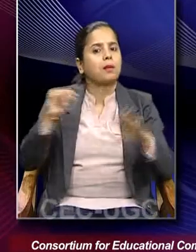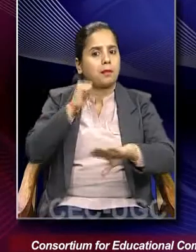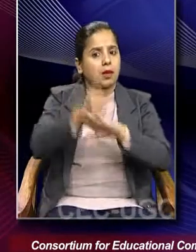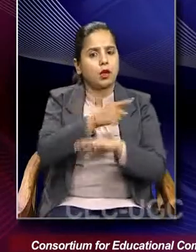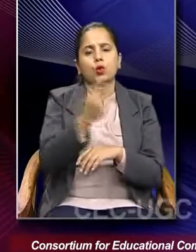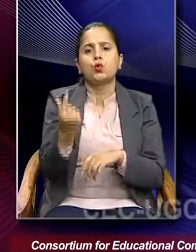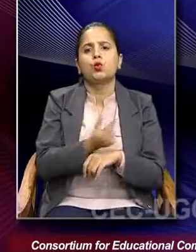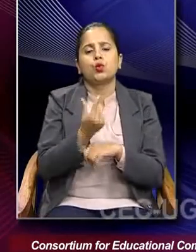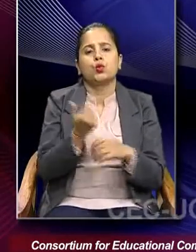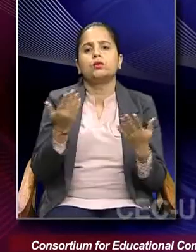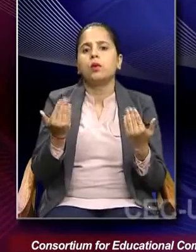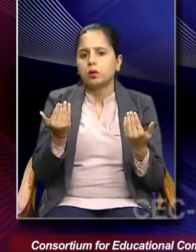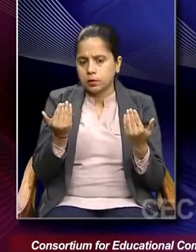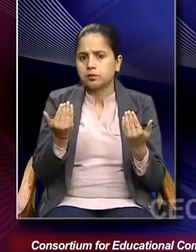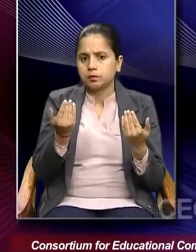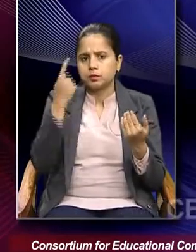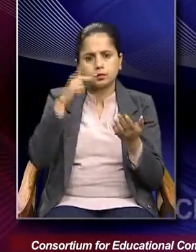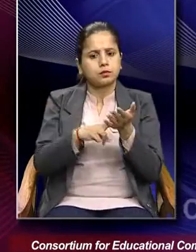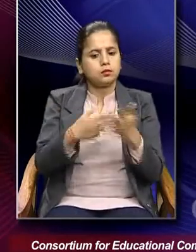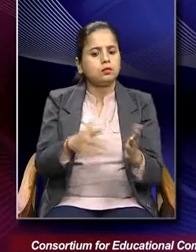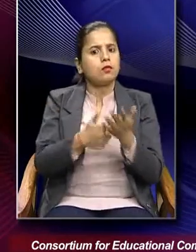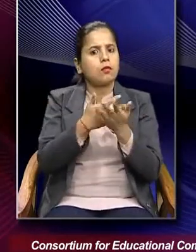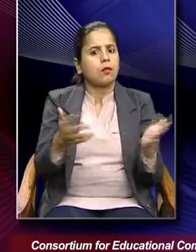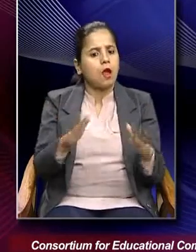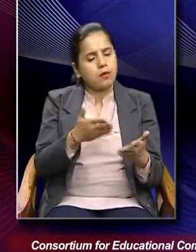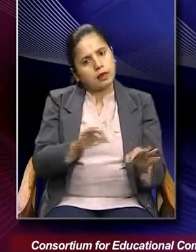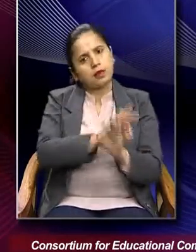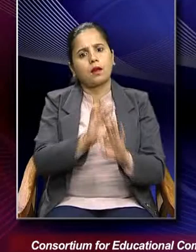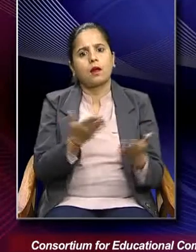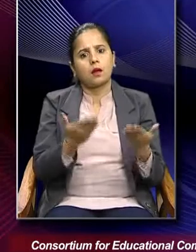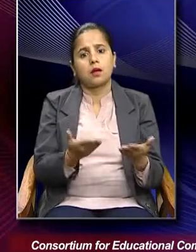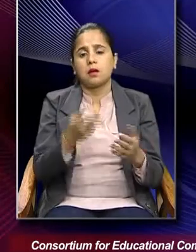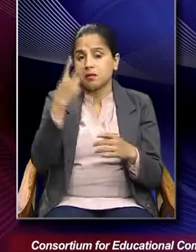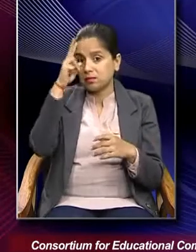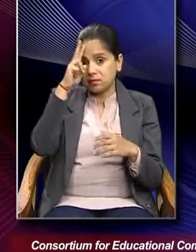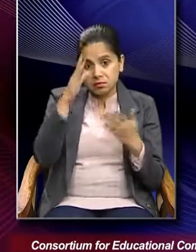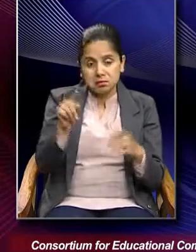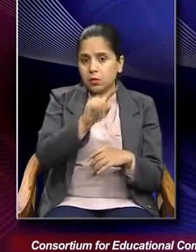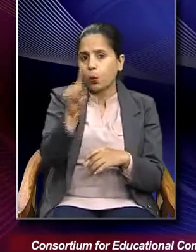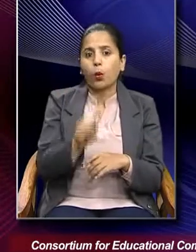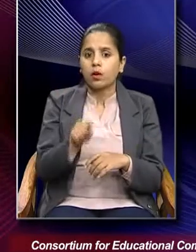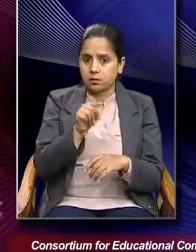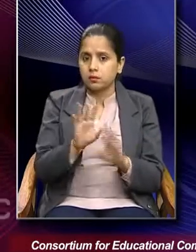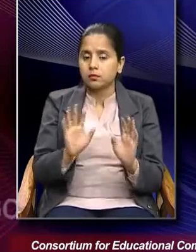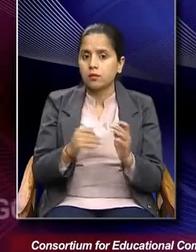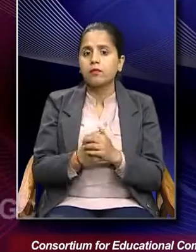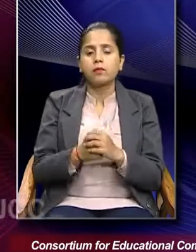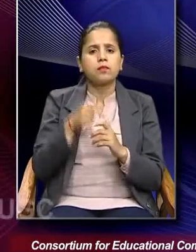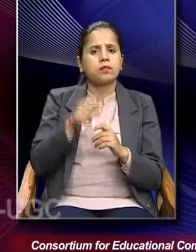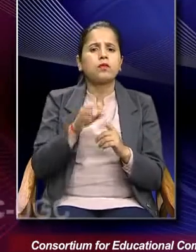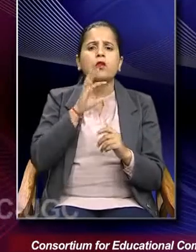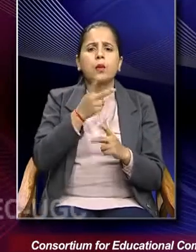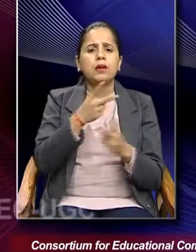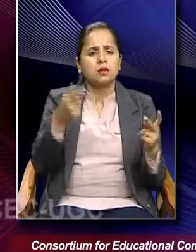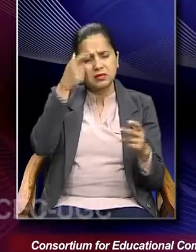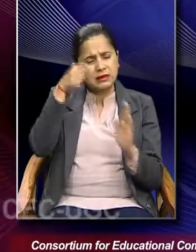use those natural resources, etc., is doubtful, is questionable. These obstacles to